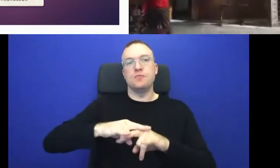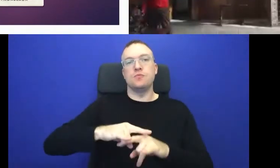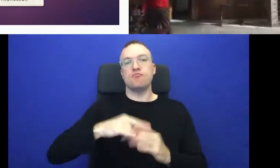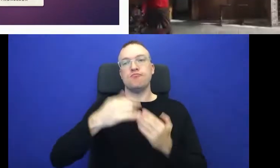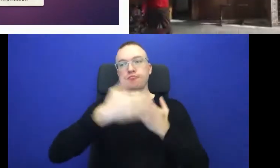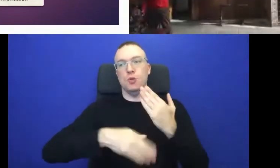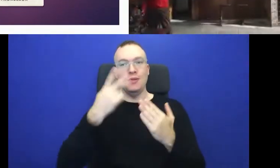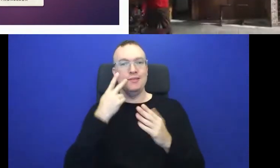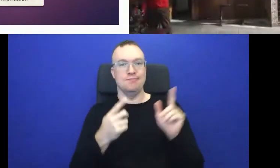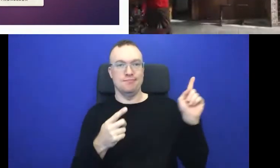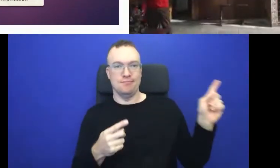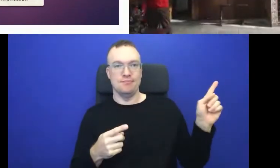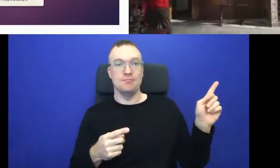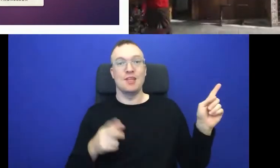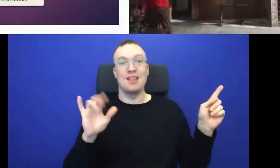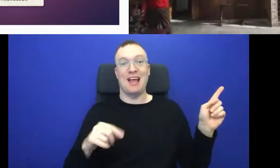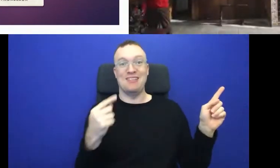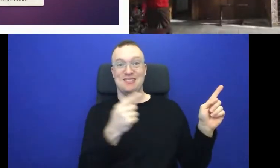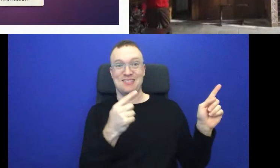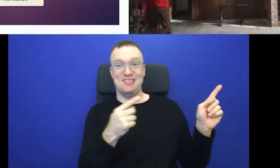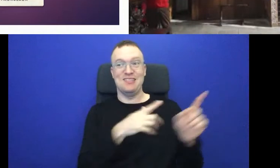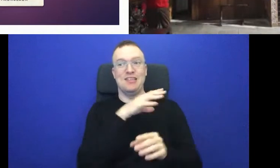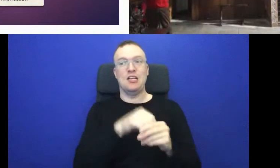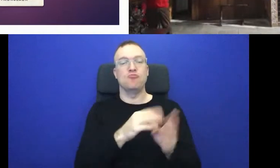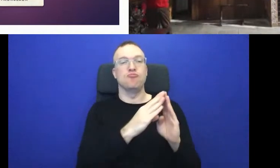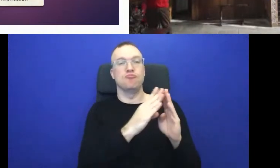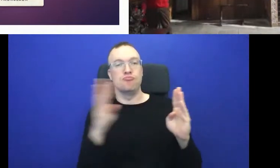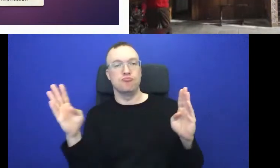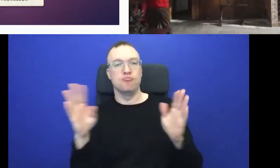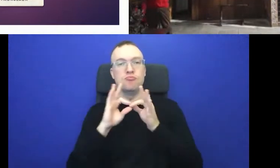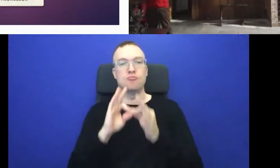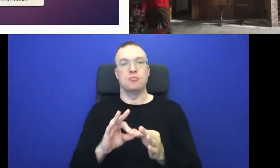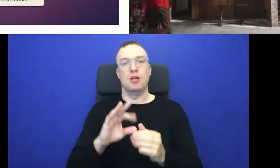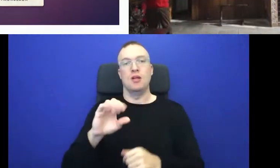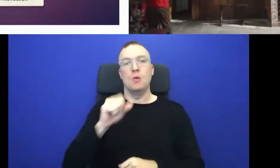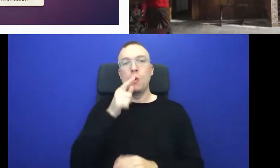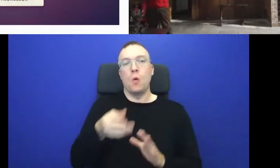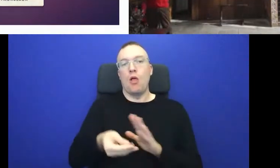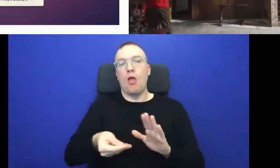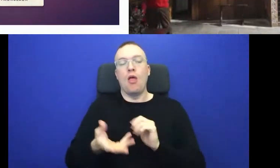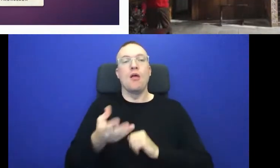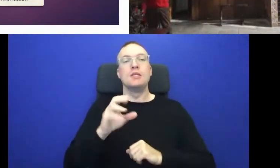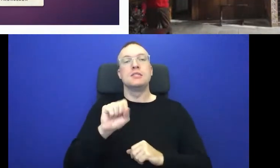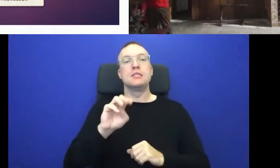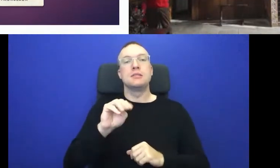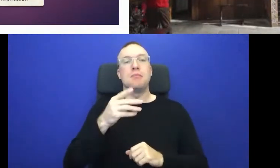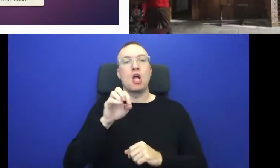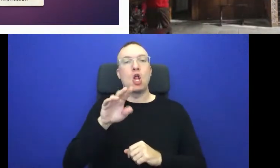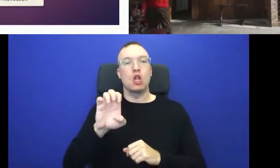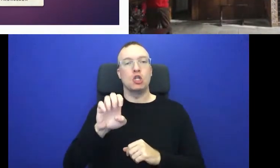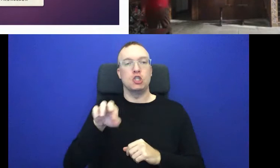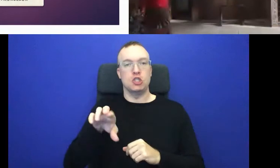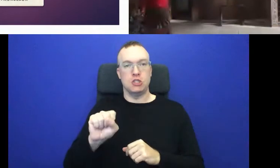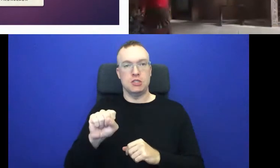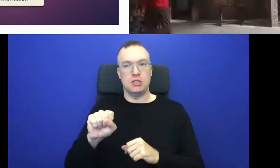slide. But that cigarette card is in a series on smugglers and smuggling. And what it suggests is that